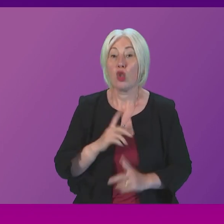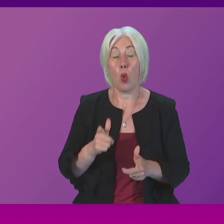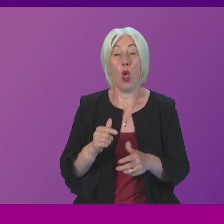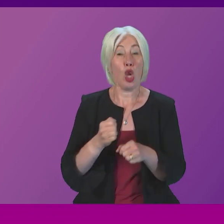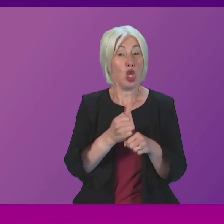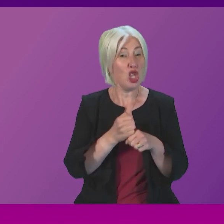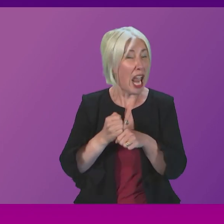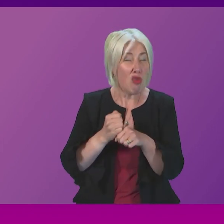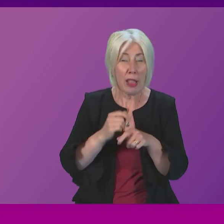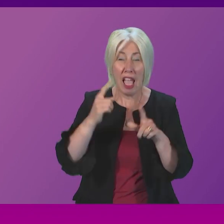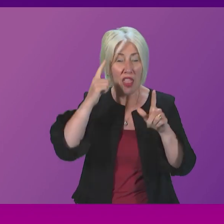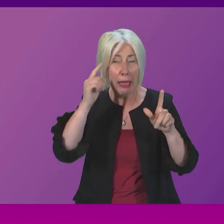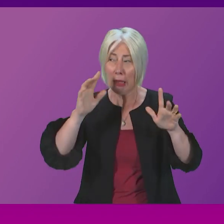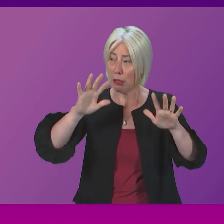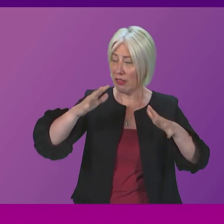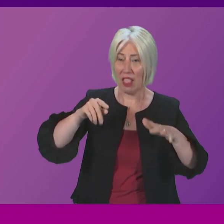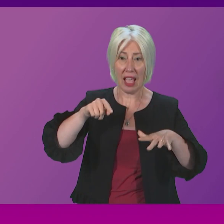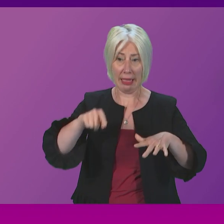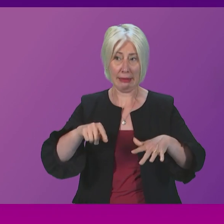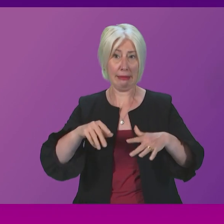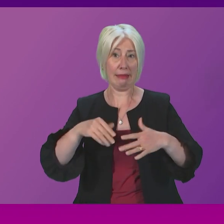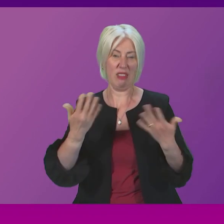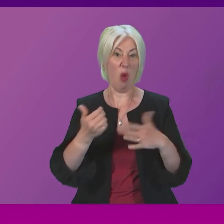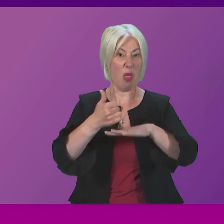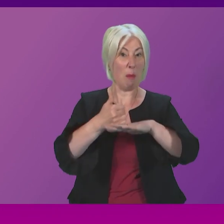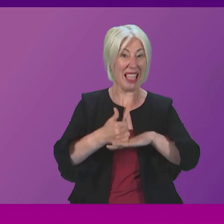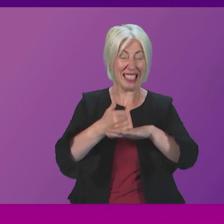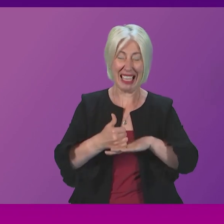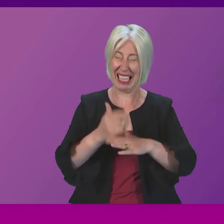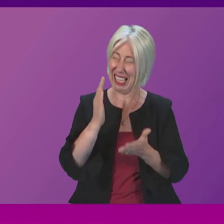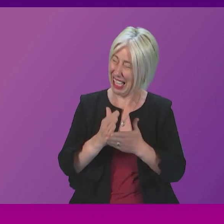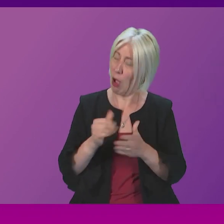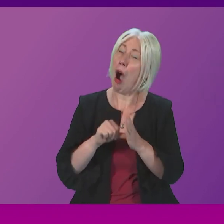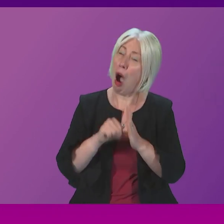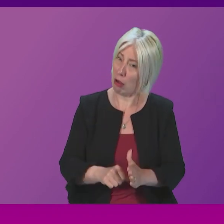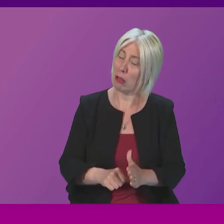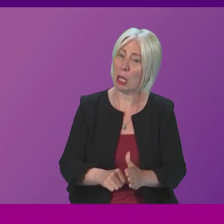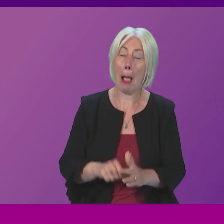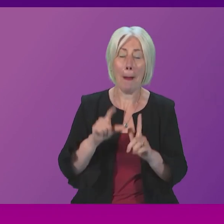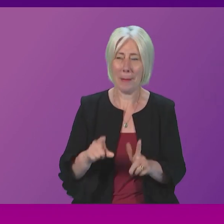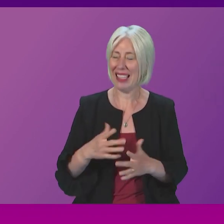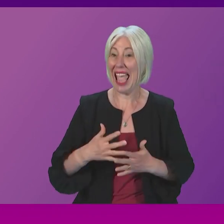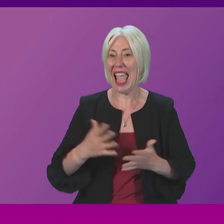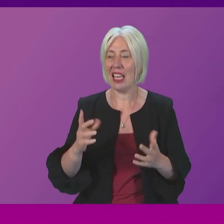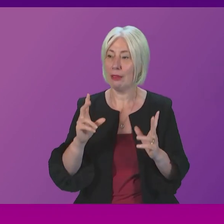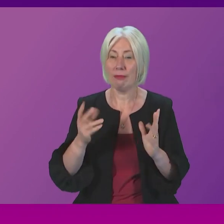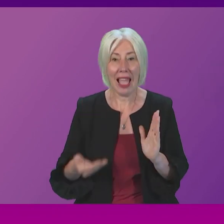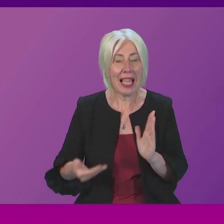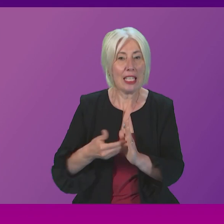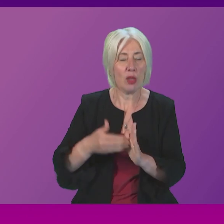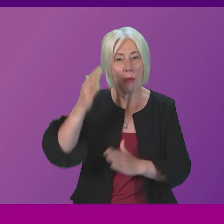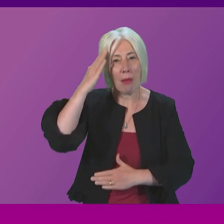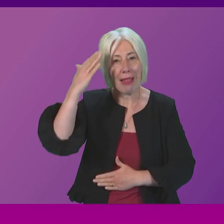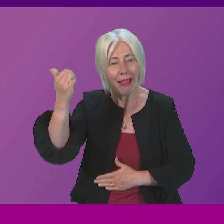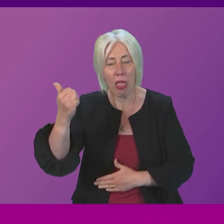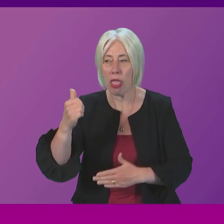general, even if you just take the kind of baseline, is hard going. But if you have any additional mental ill